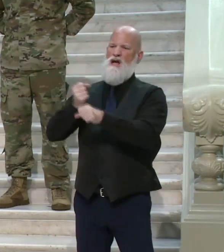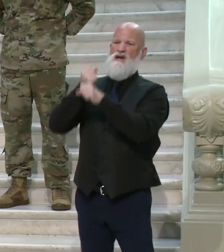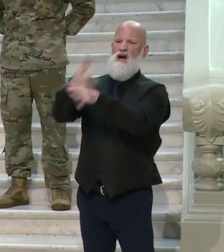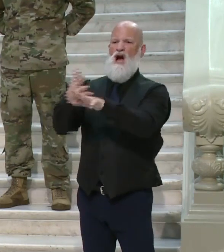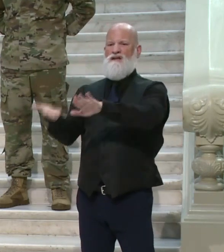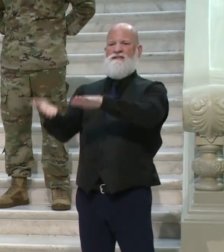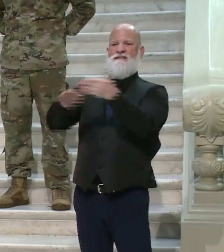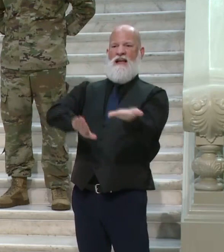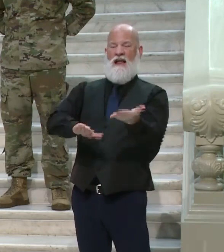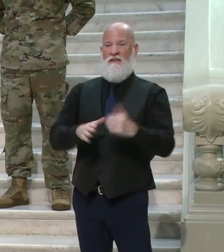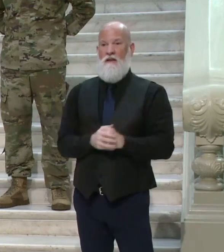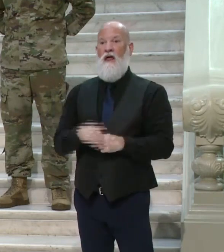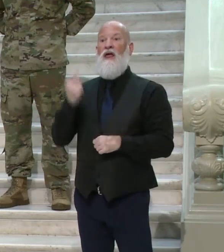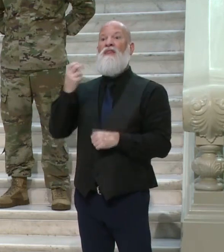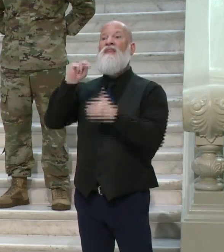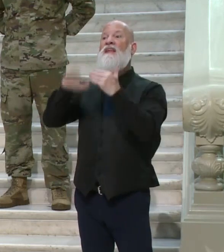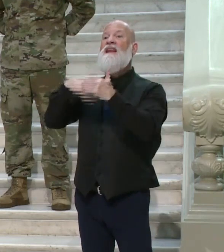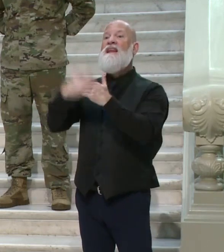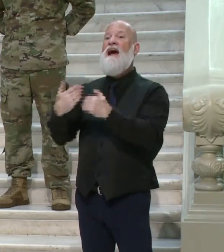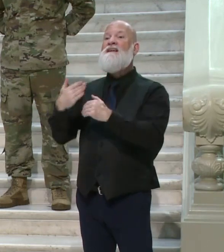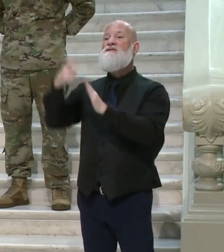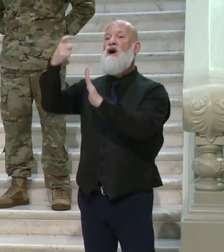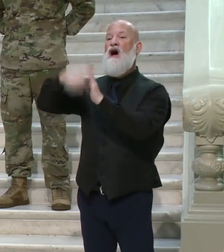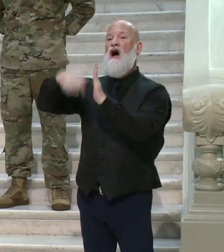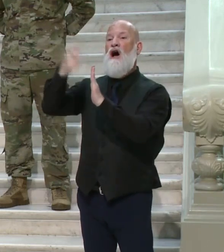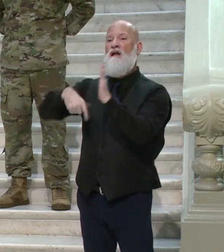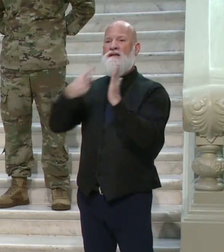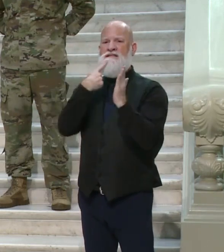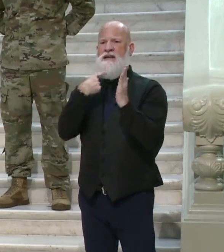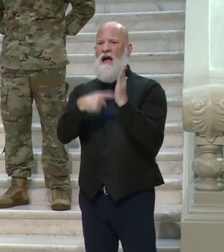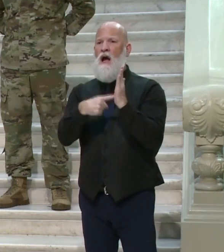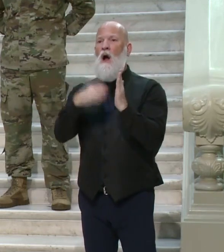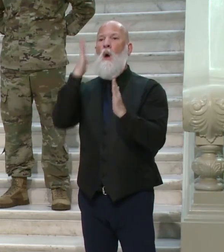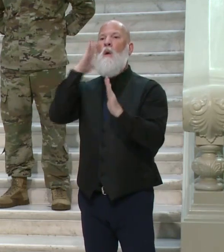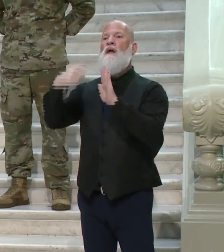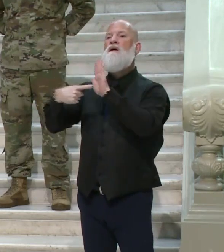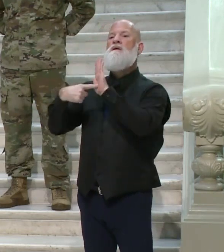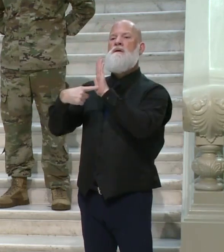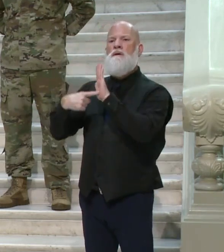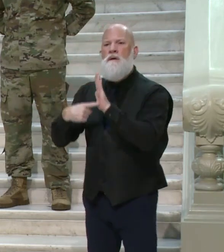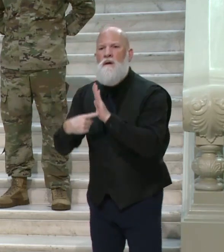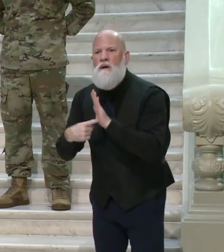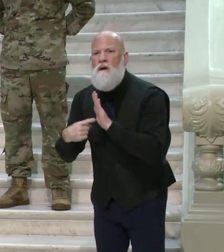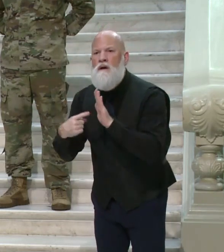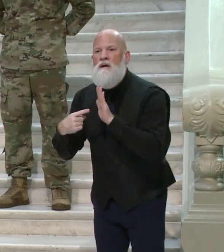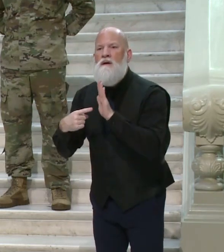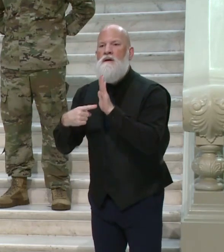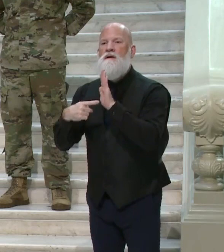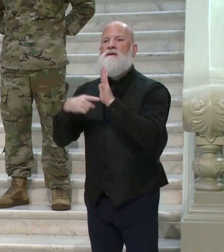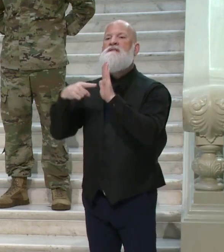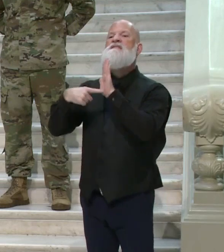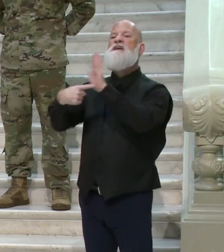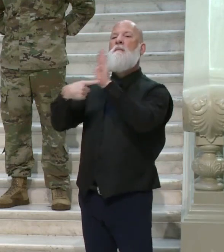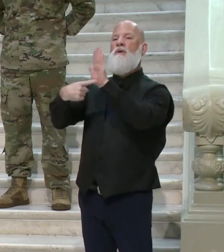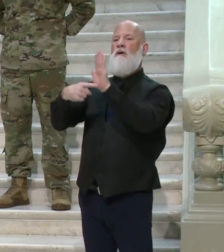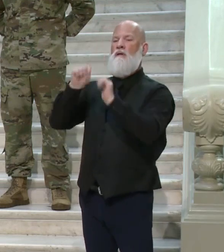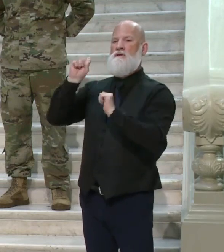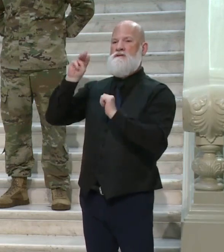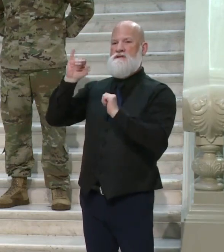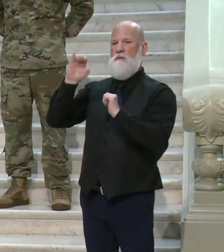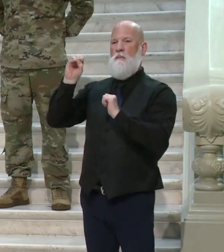it, they said it was largely symbolic, didn't really matter because we never really closed that many businesses to start